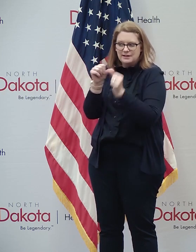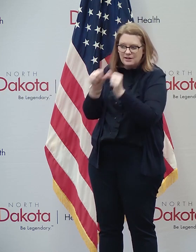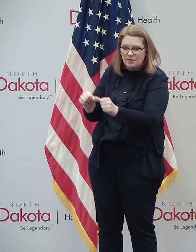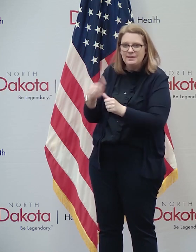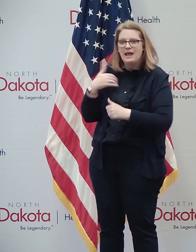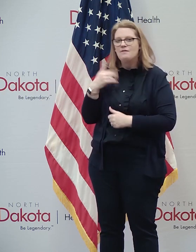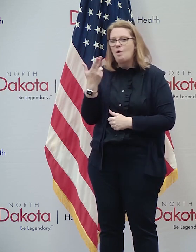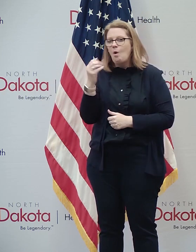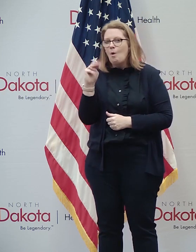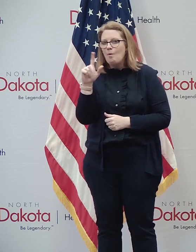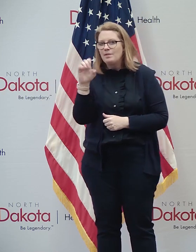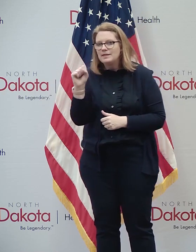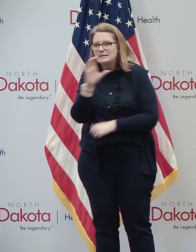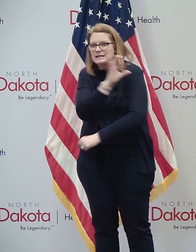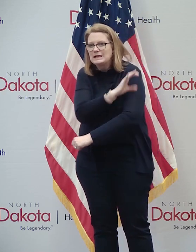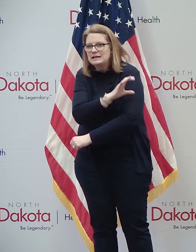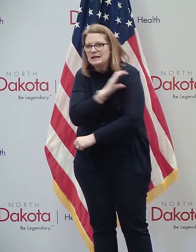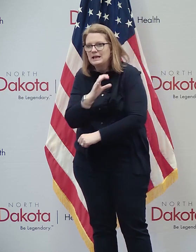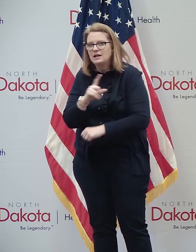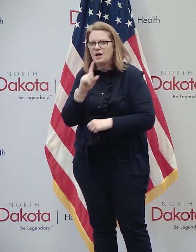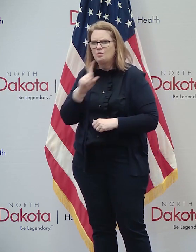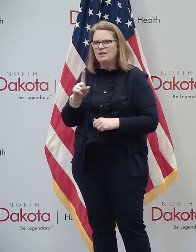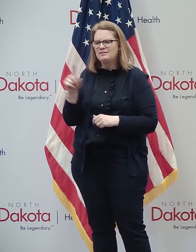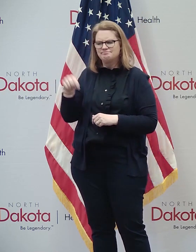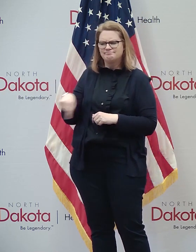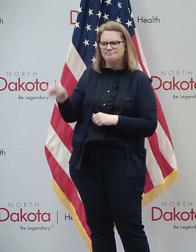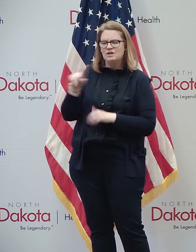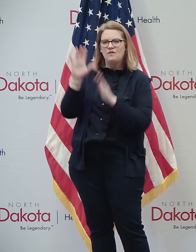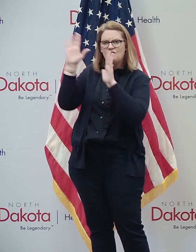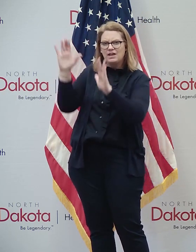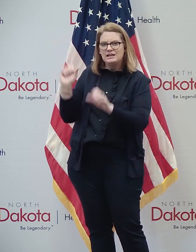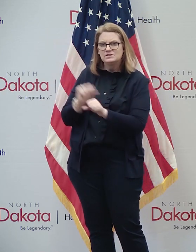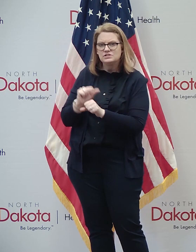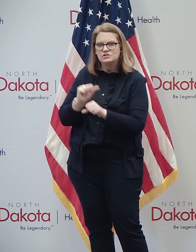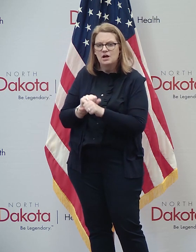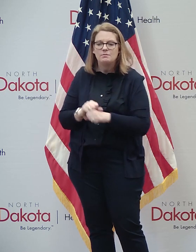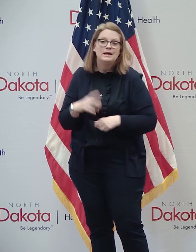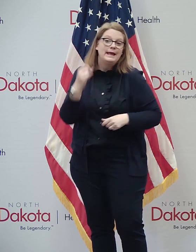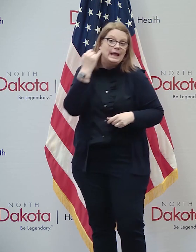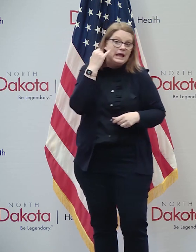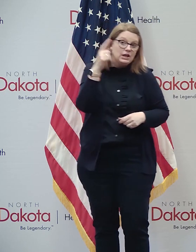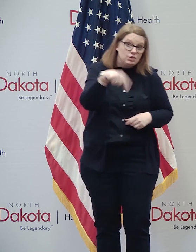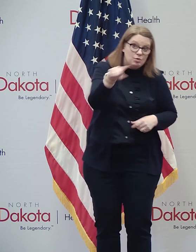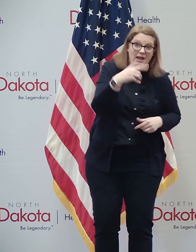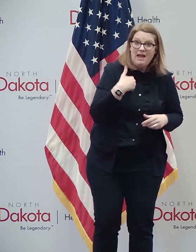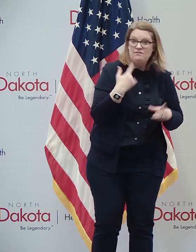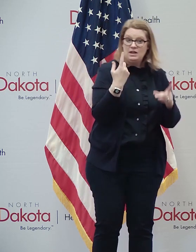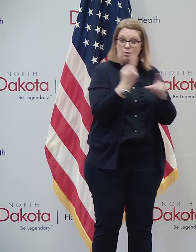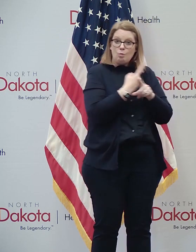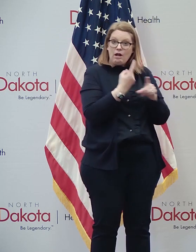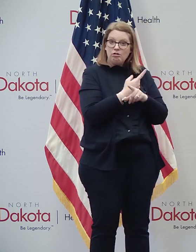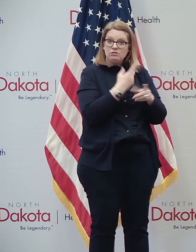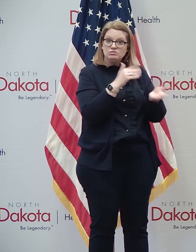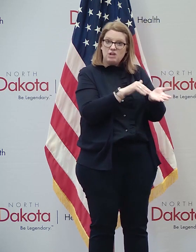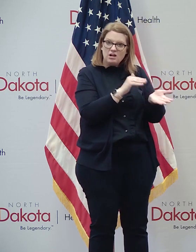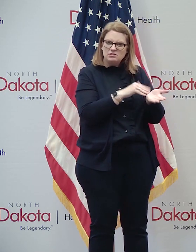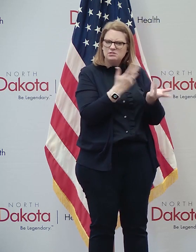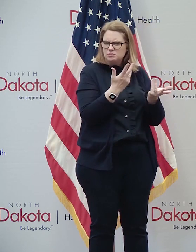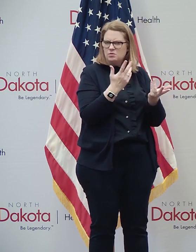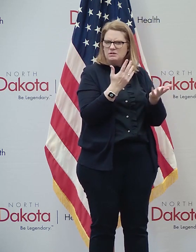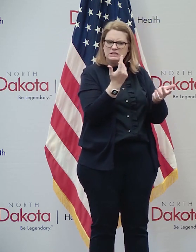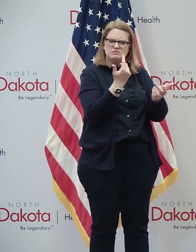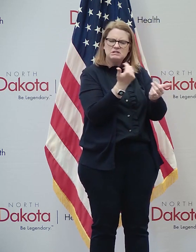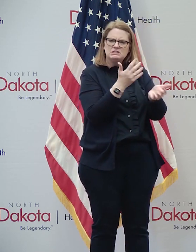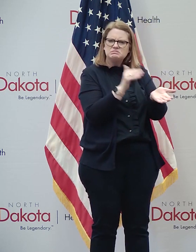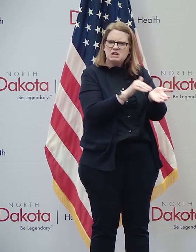clinic, and they do a fantastic job of all of that. But if you've got a regular healthcare provider, call them, particularly in